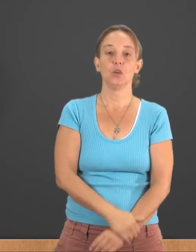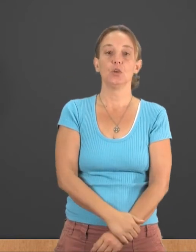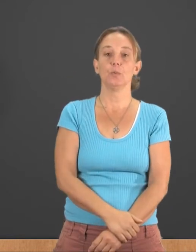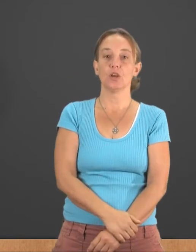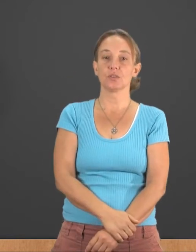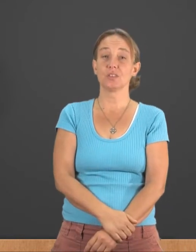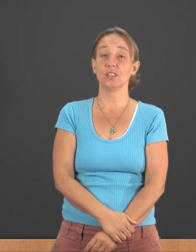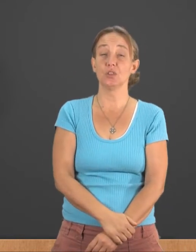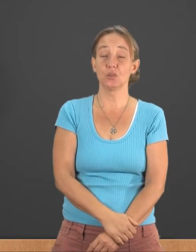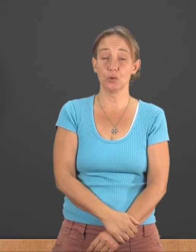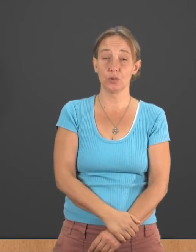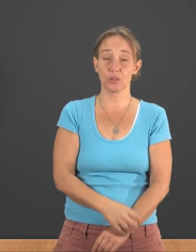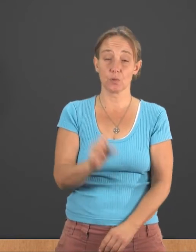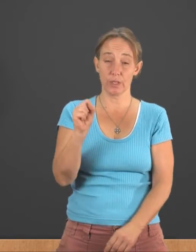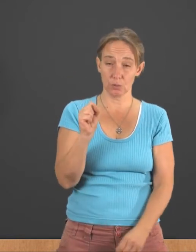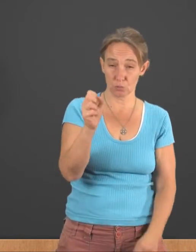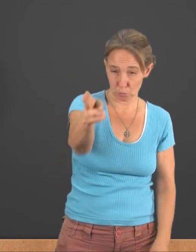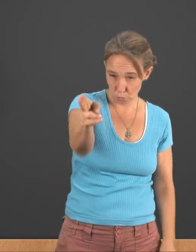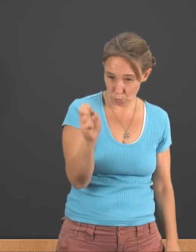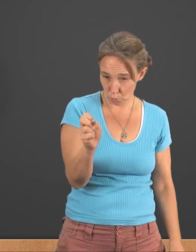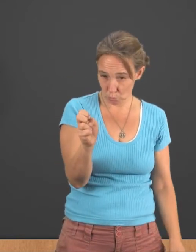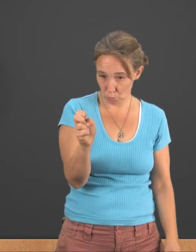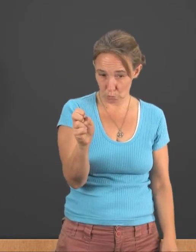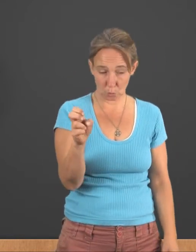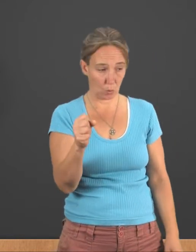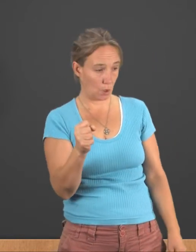You may also see Sue this way.